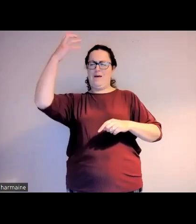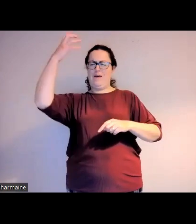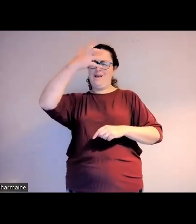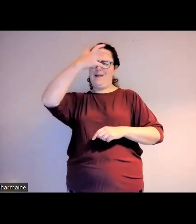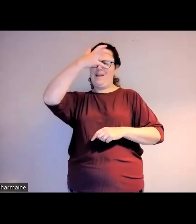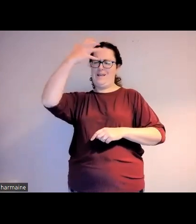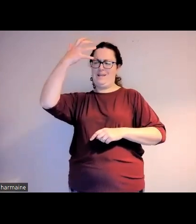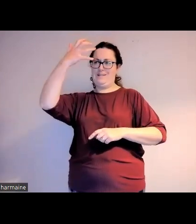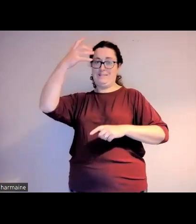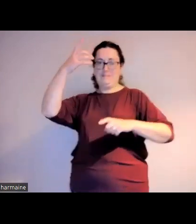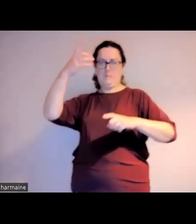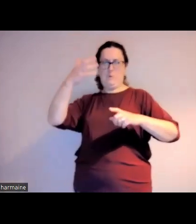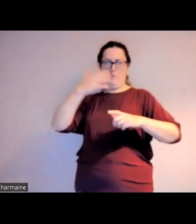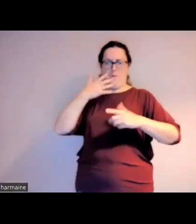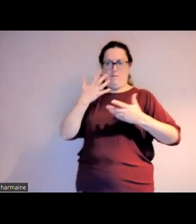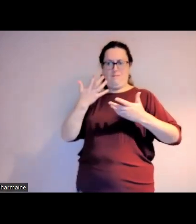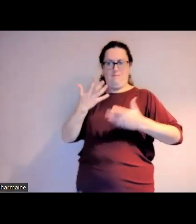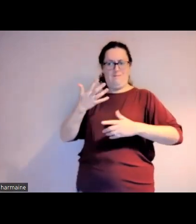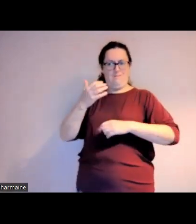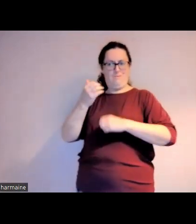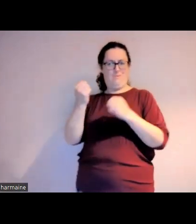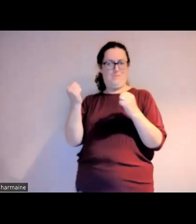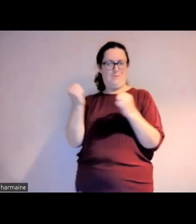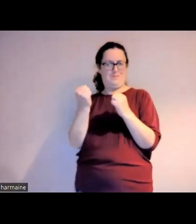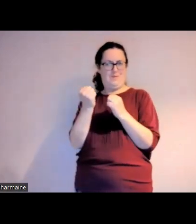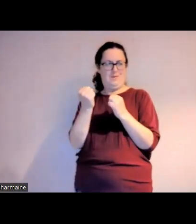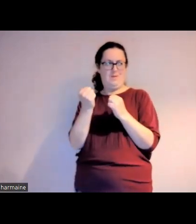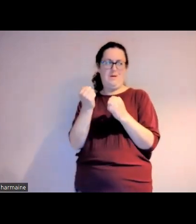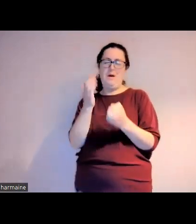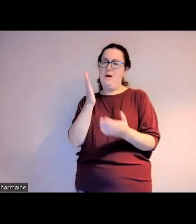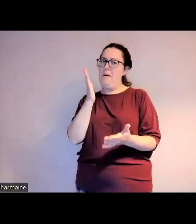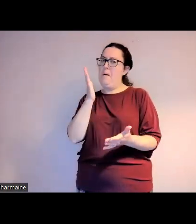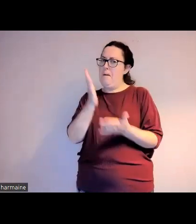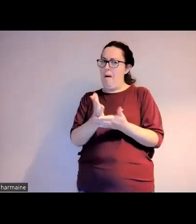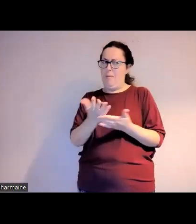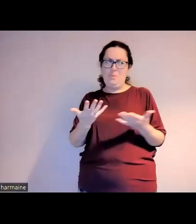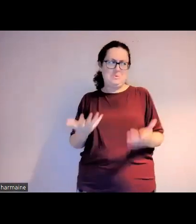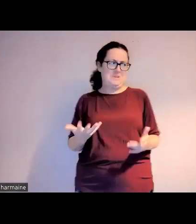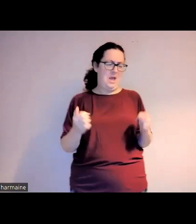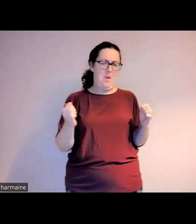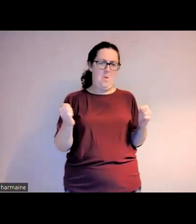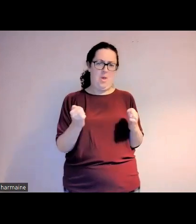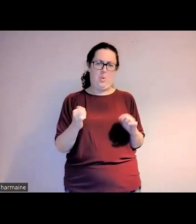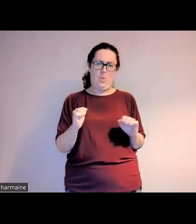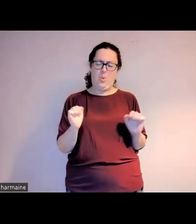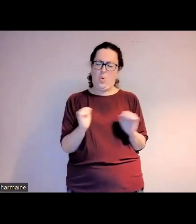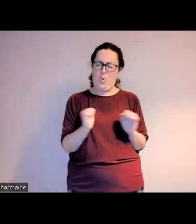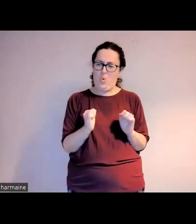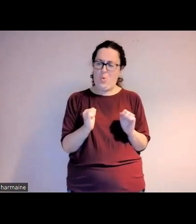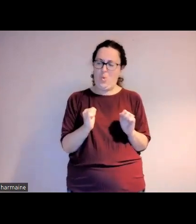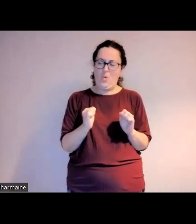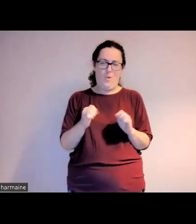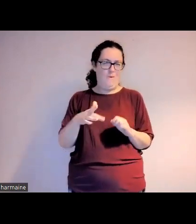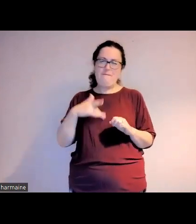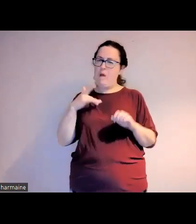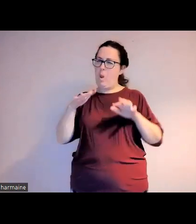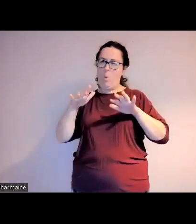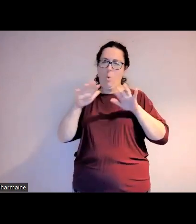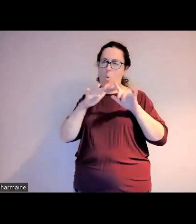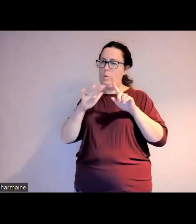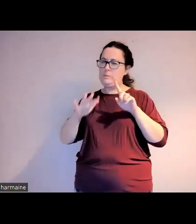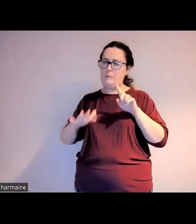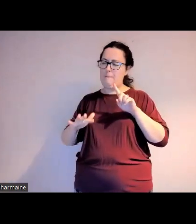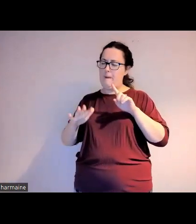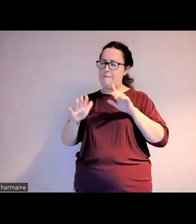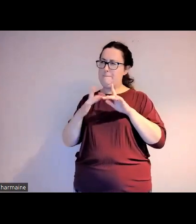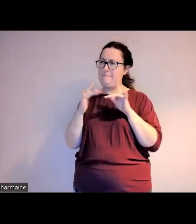is creeping in. It definitely today felt like the first day of winter as opposed to autumn, didn't it? With a real